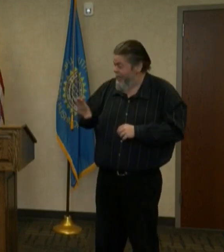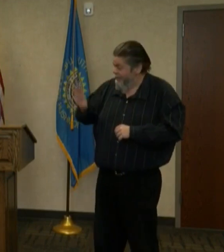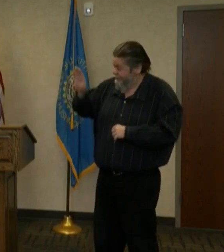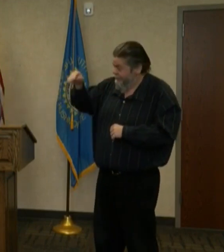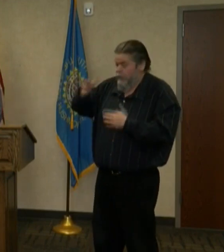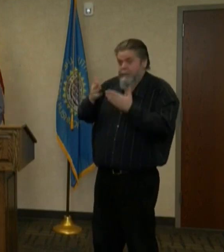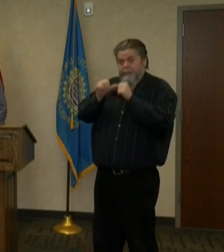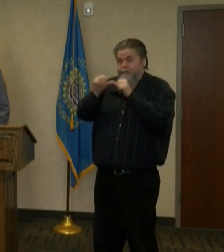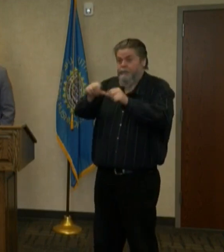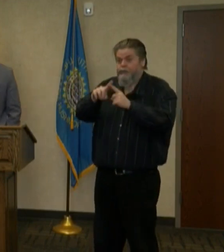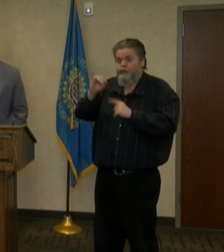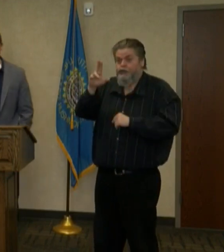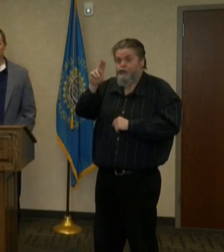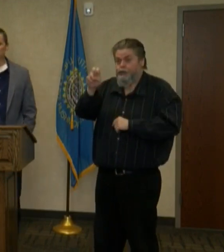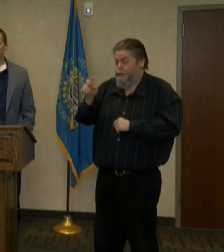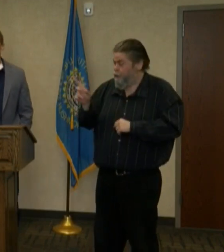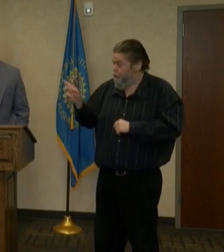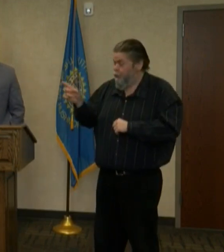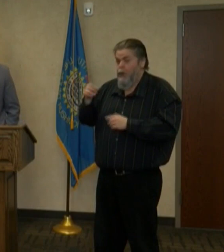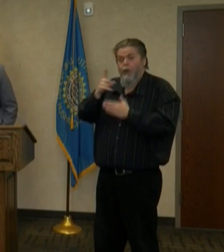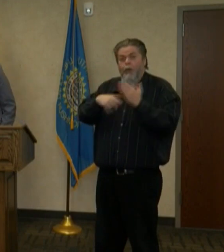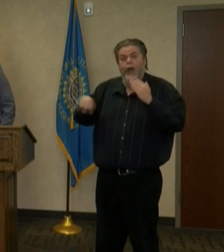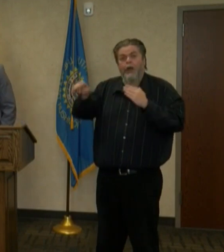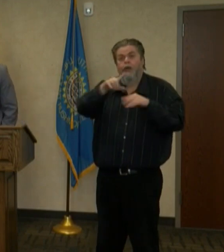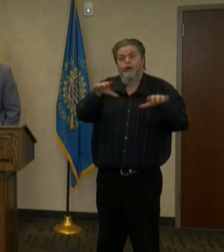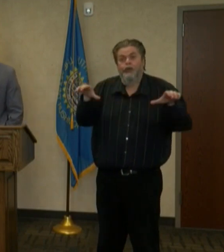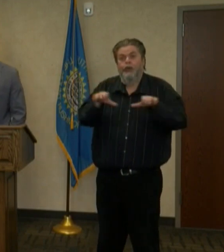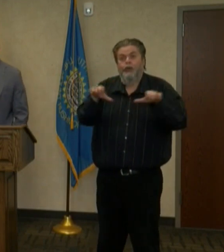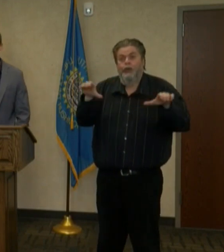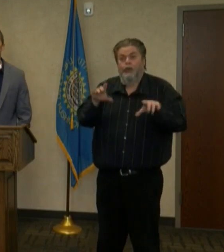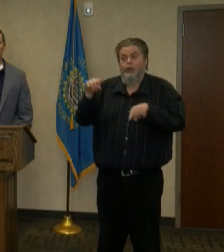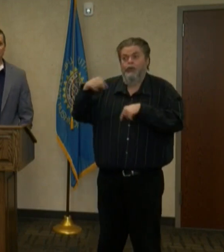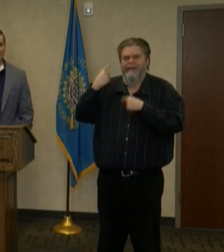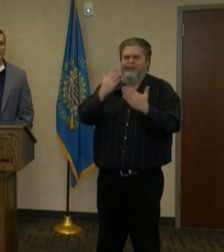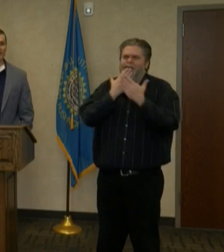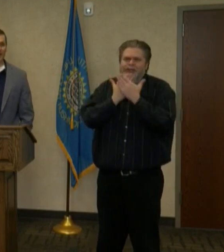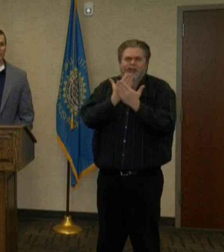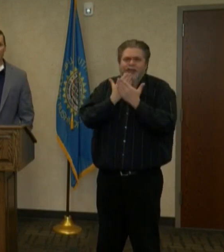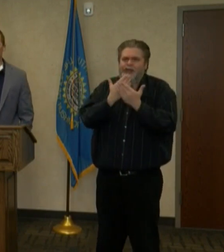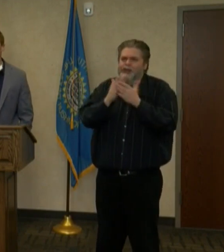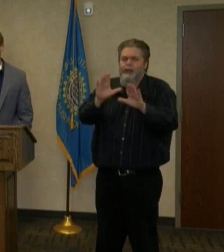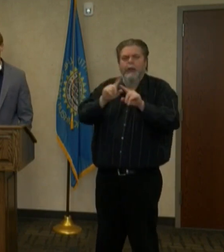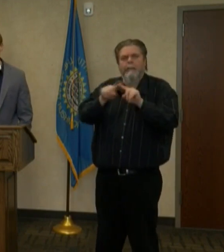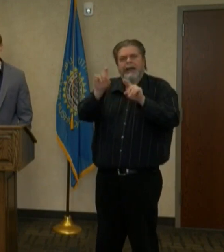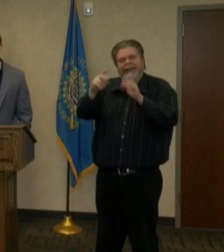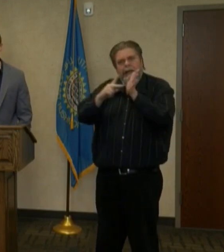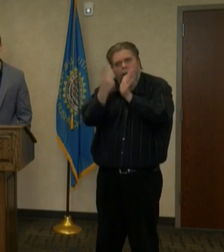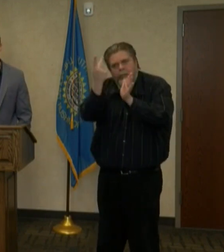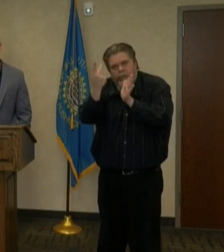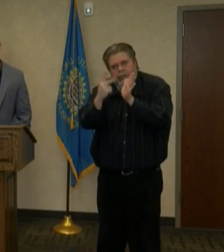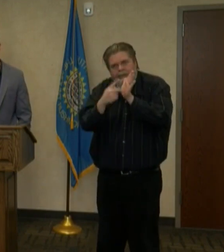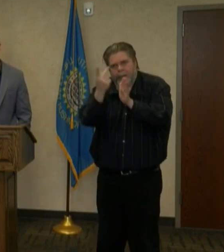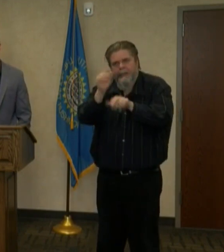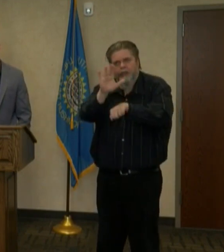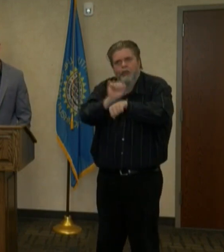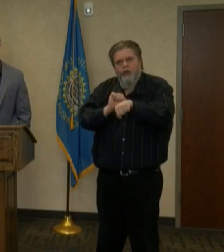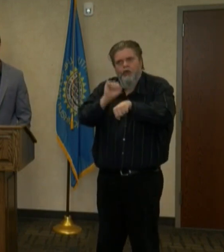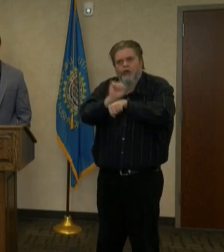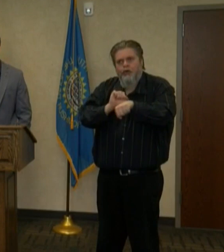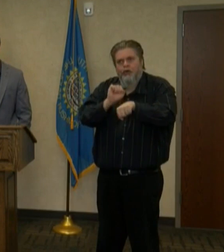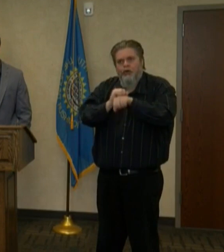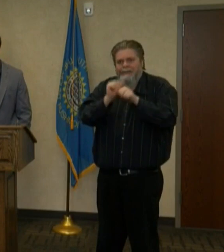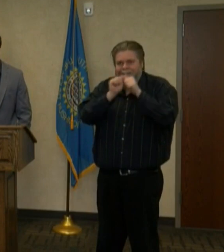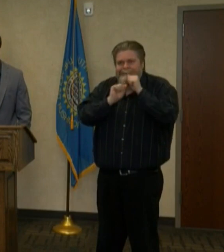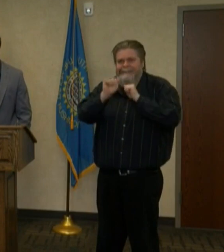June, okay, the efforts you've all done so well to date, you're going to have to double down on those, right? You're going to have to double